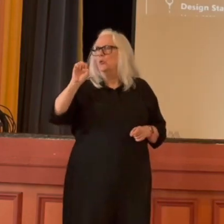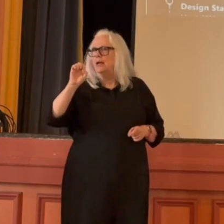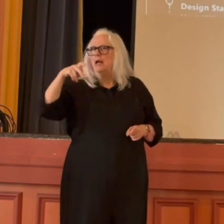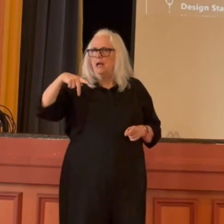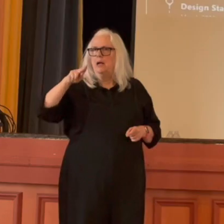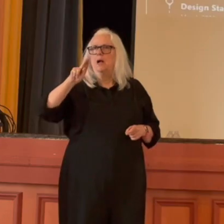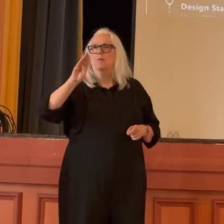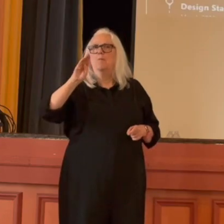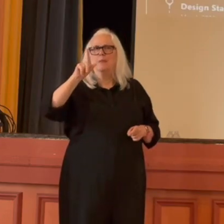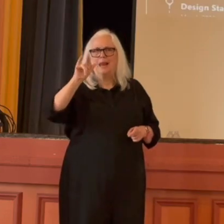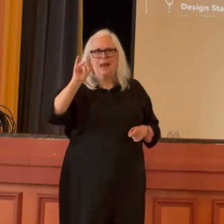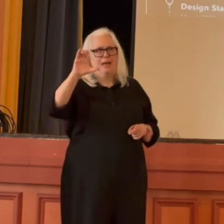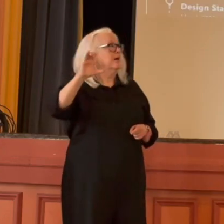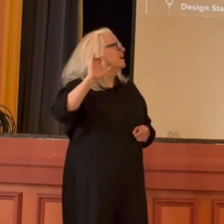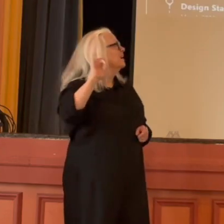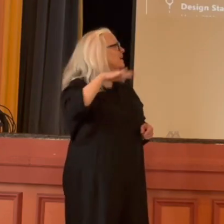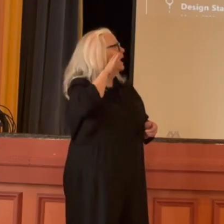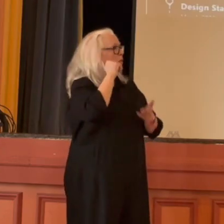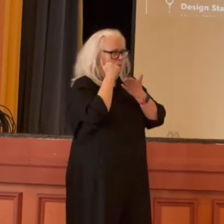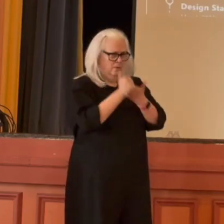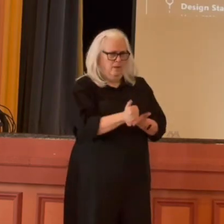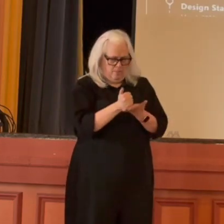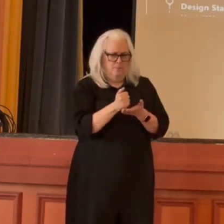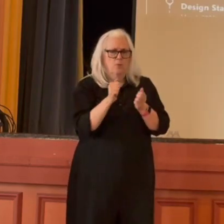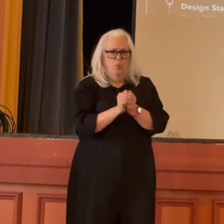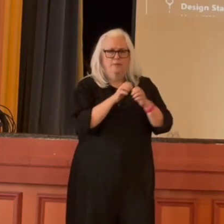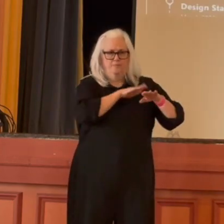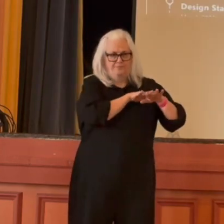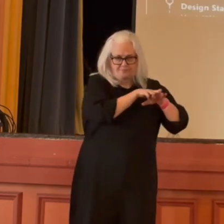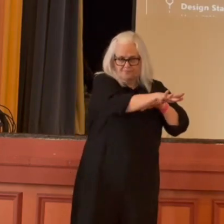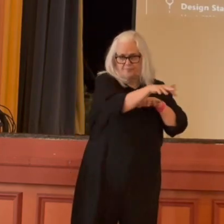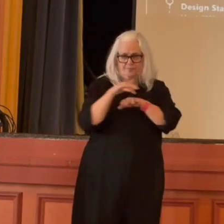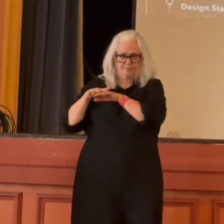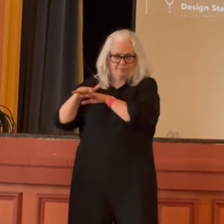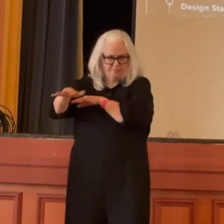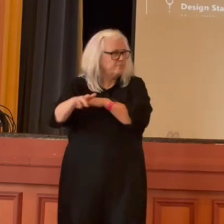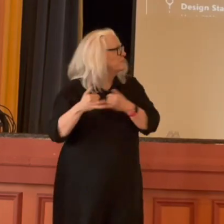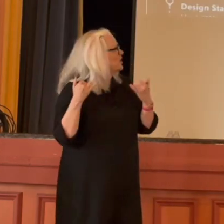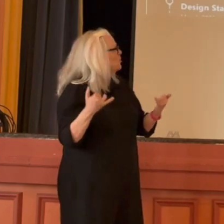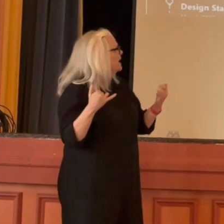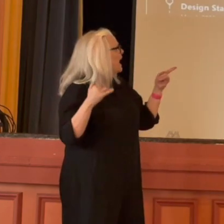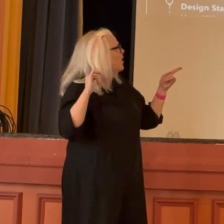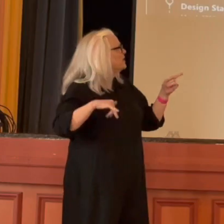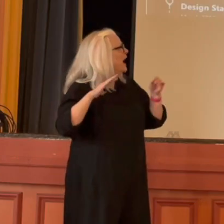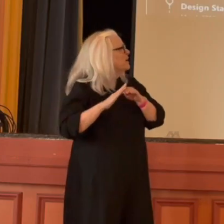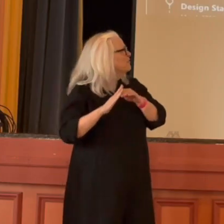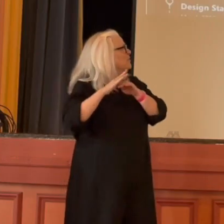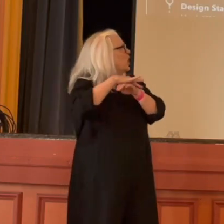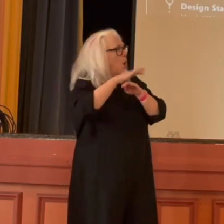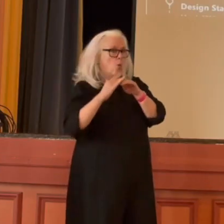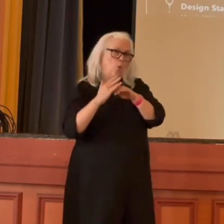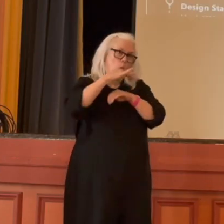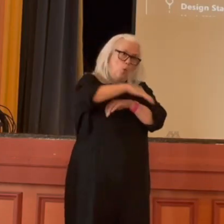Mackinac. What happens today is that this flow goes out to this pipe here, which is